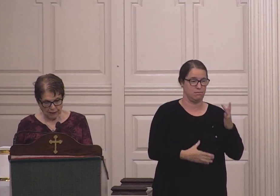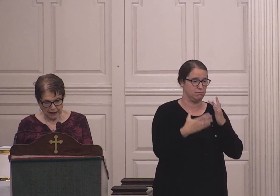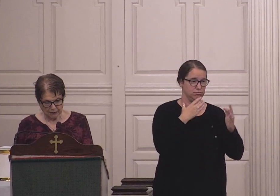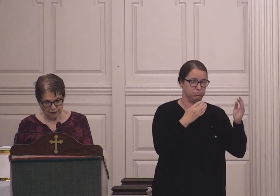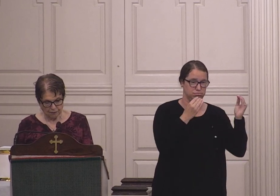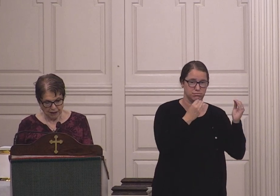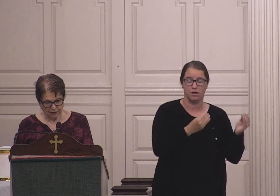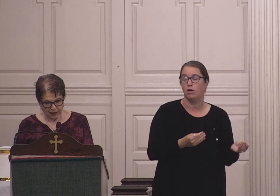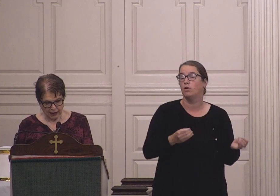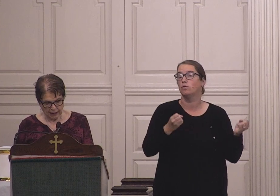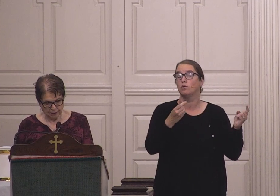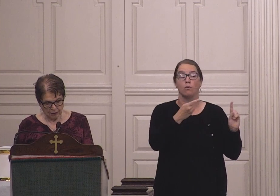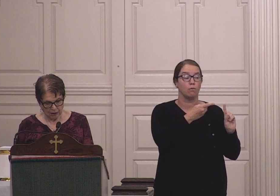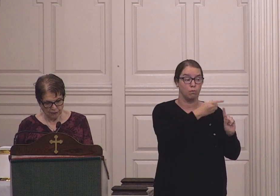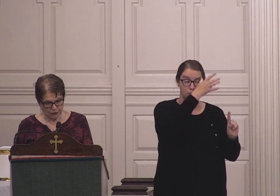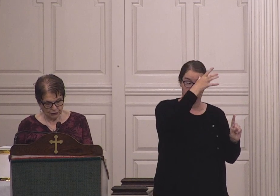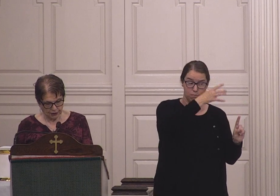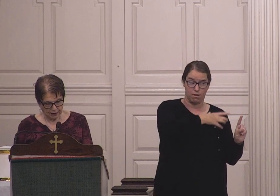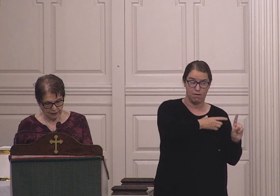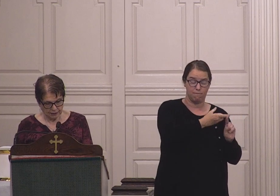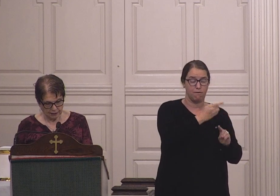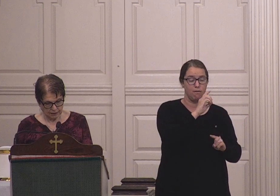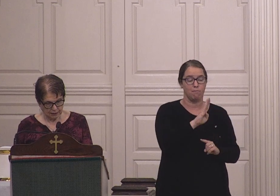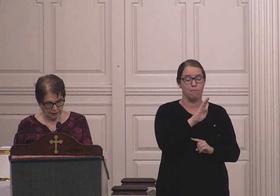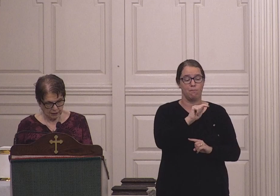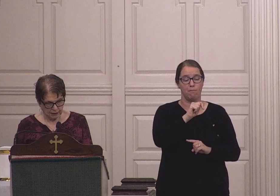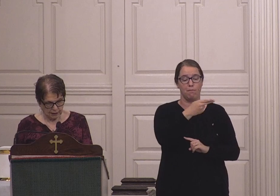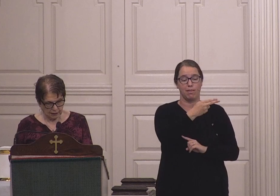So a man from Bethlehem of Judah